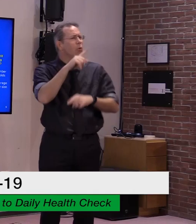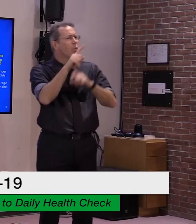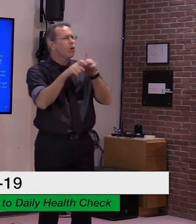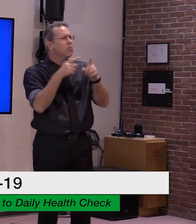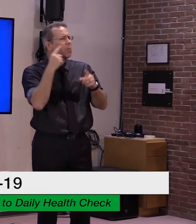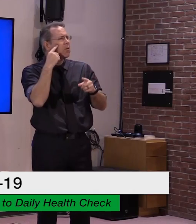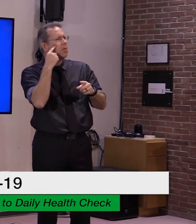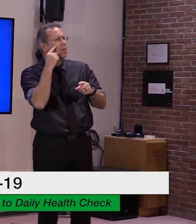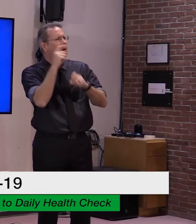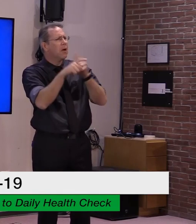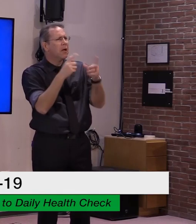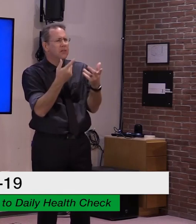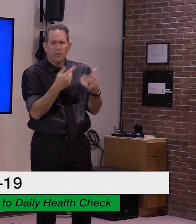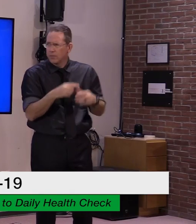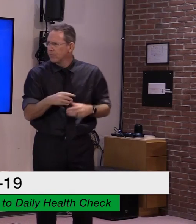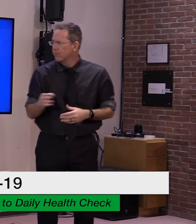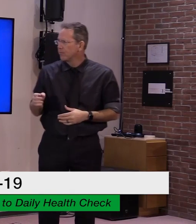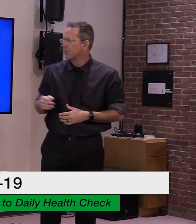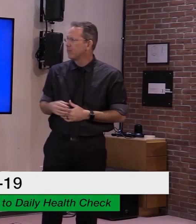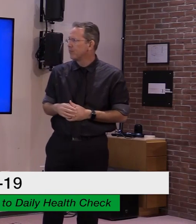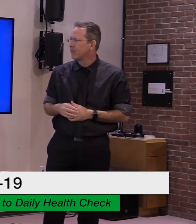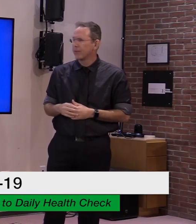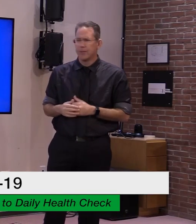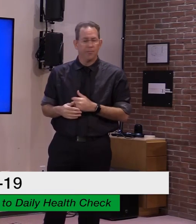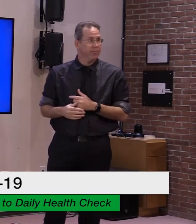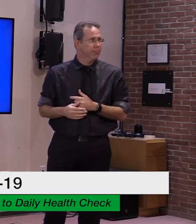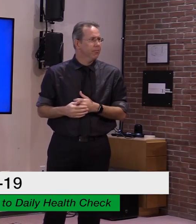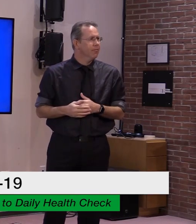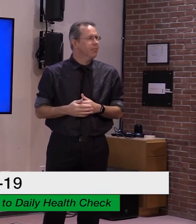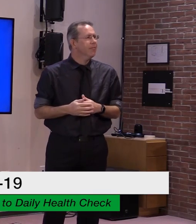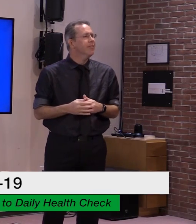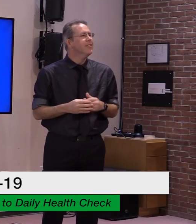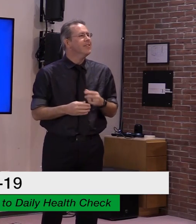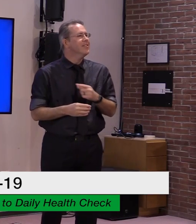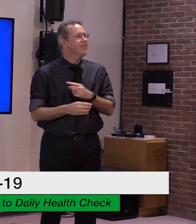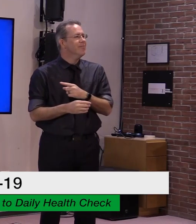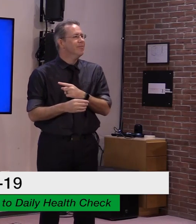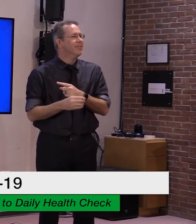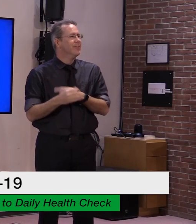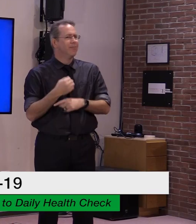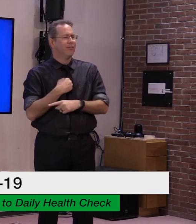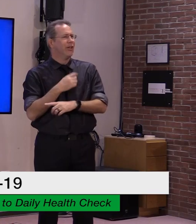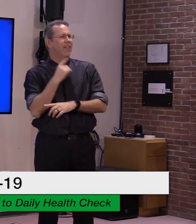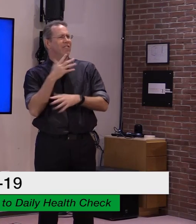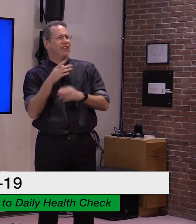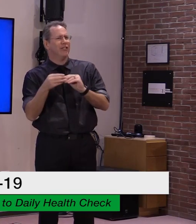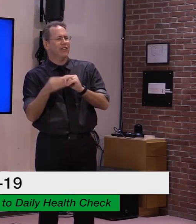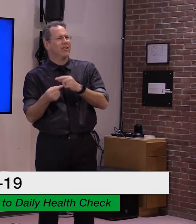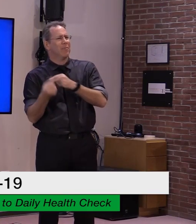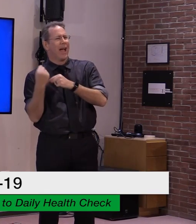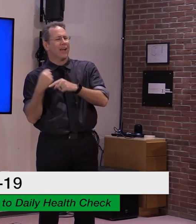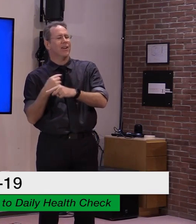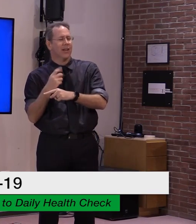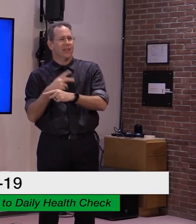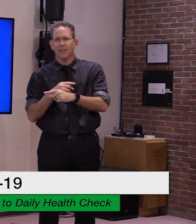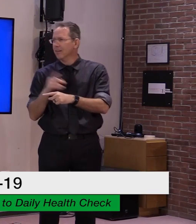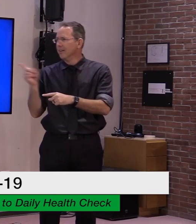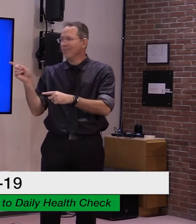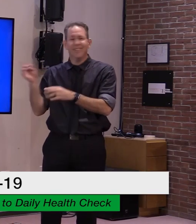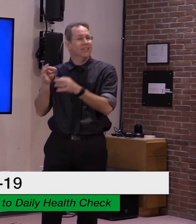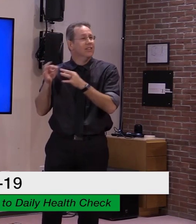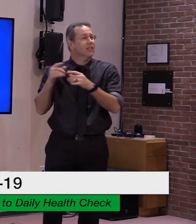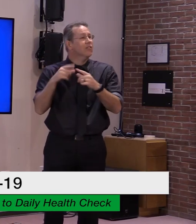you can see there's clearly a lot of visit happening in the northeast in parts that are continuing to see spikes in the